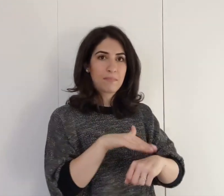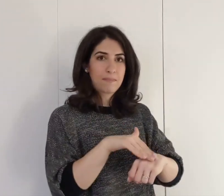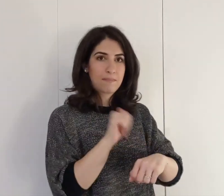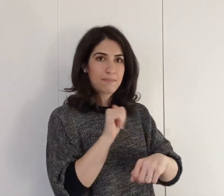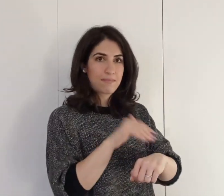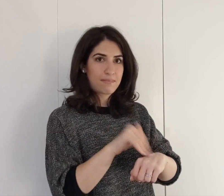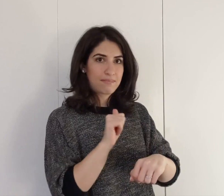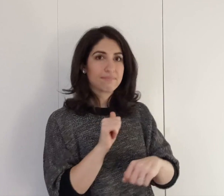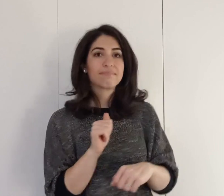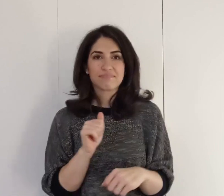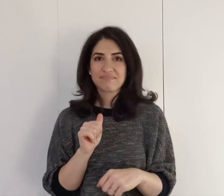Pet.